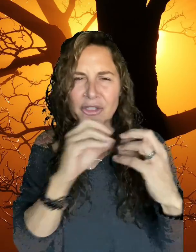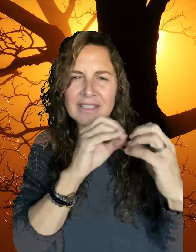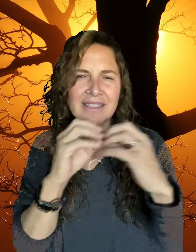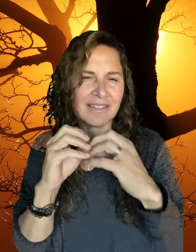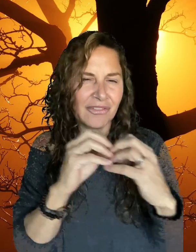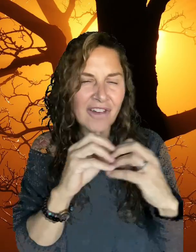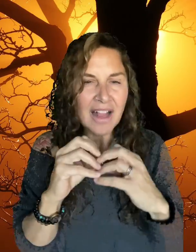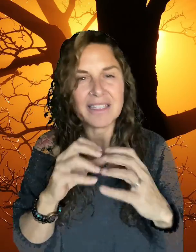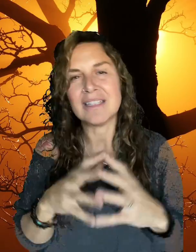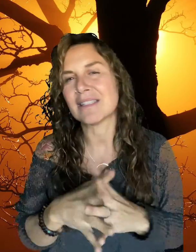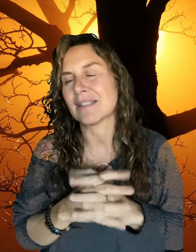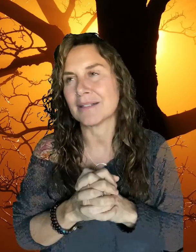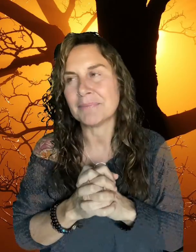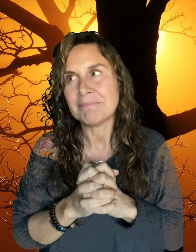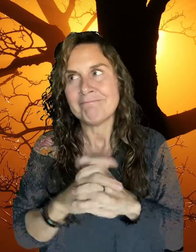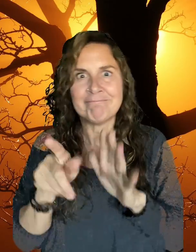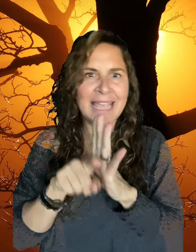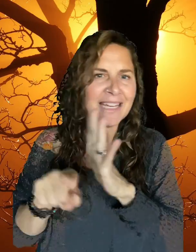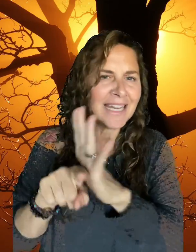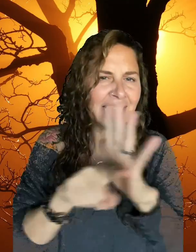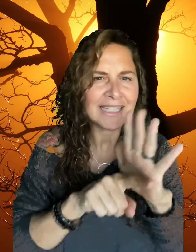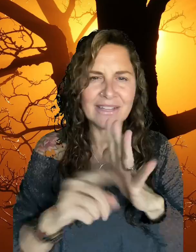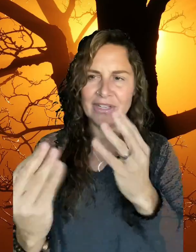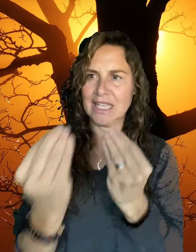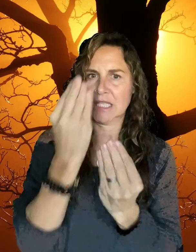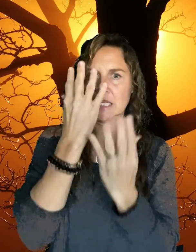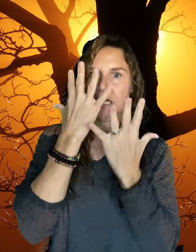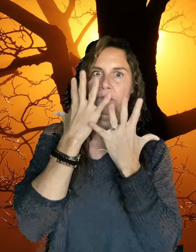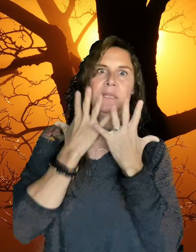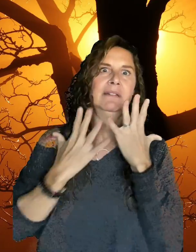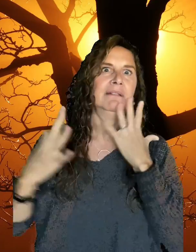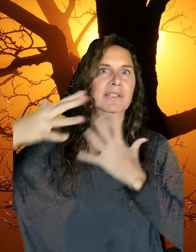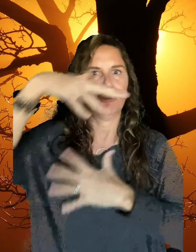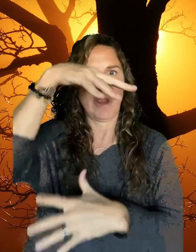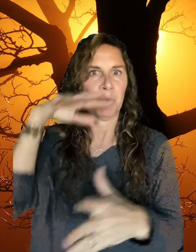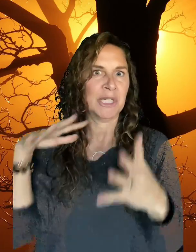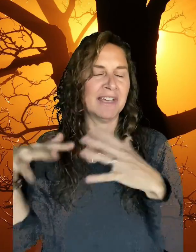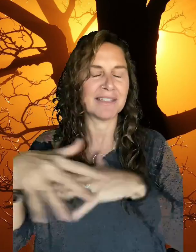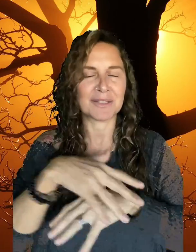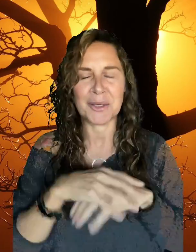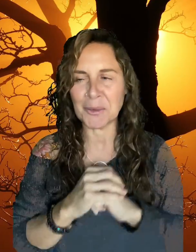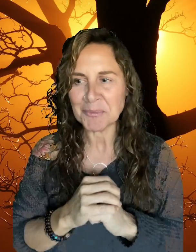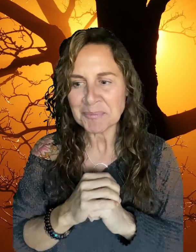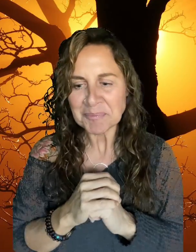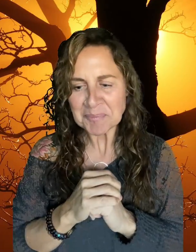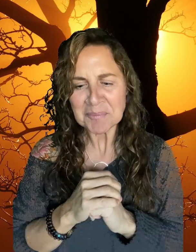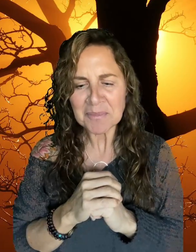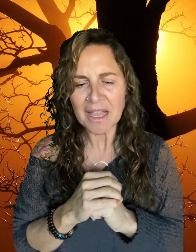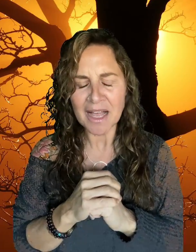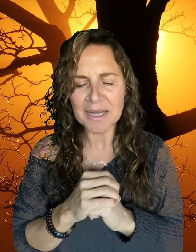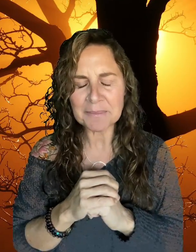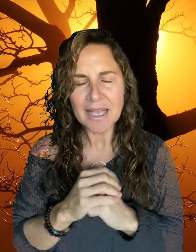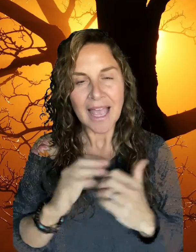difficulties and follies and any negativity that's kind of been surrounding us. So,